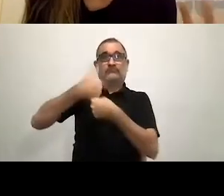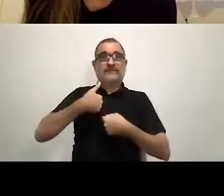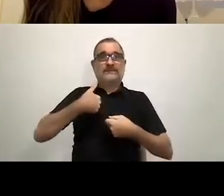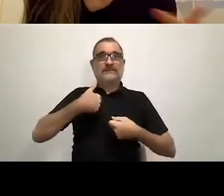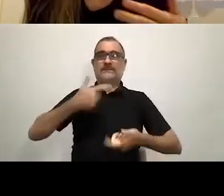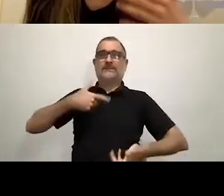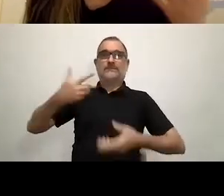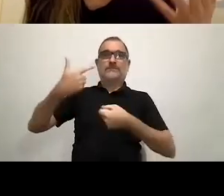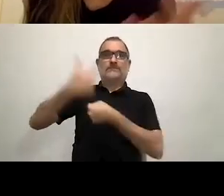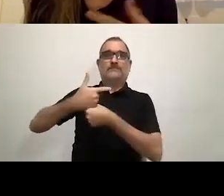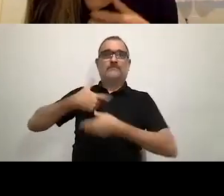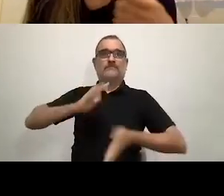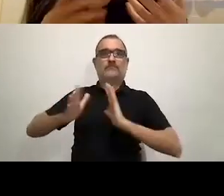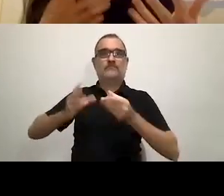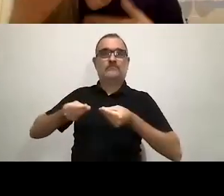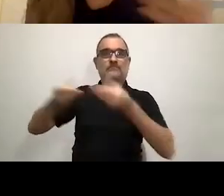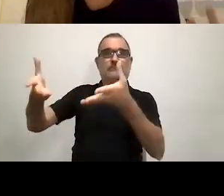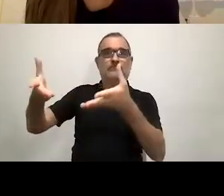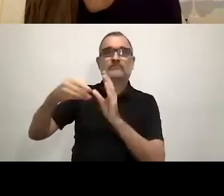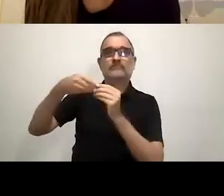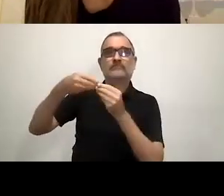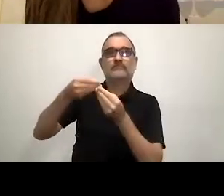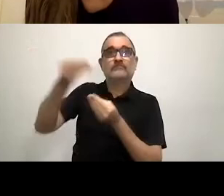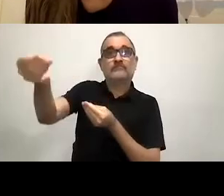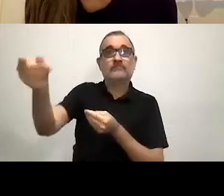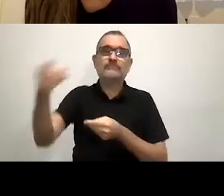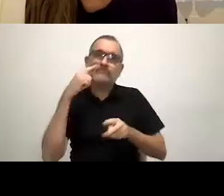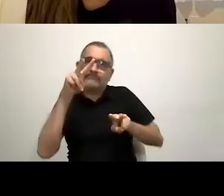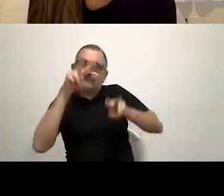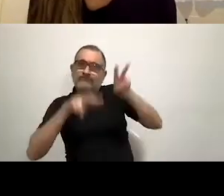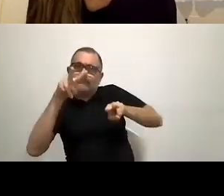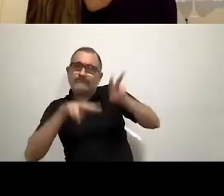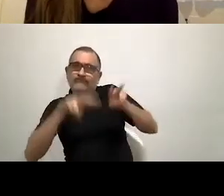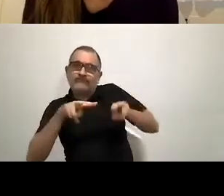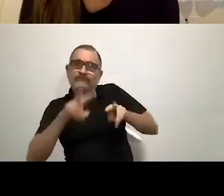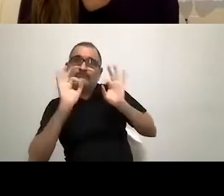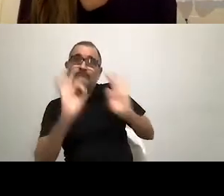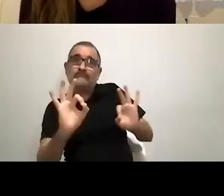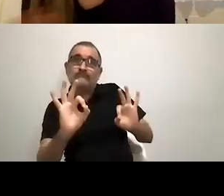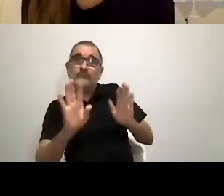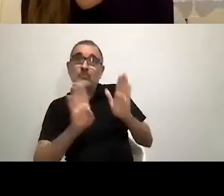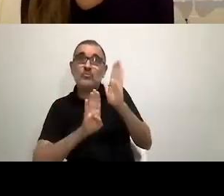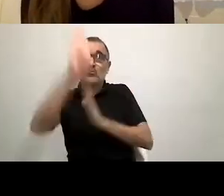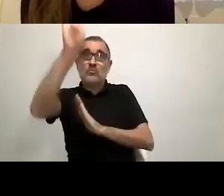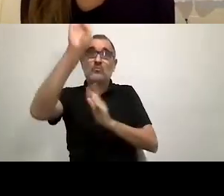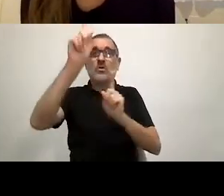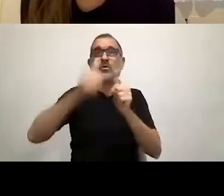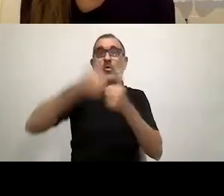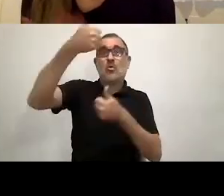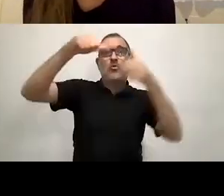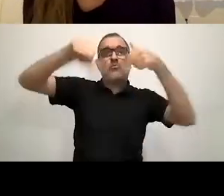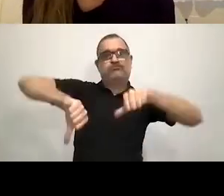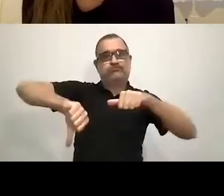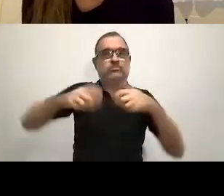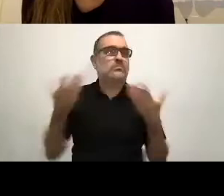you improve, or to say, yeah, you've passed, and then you become accredited. For pre-accreditation, you